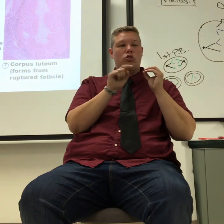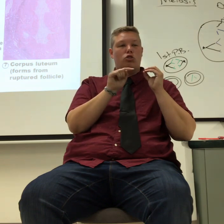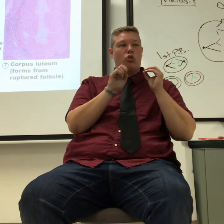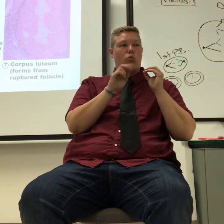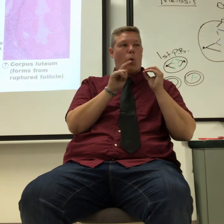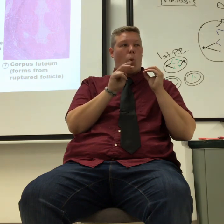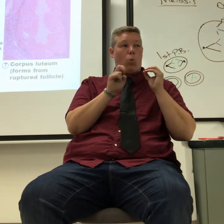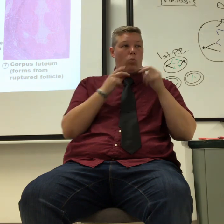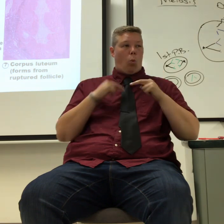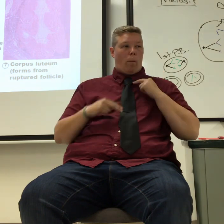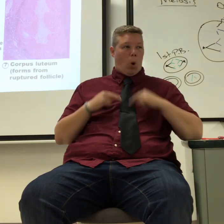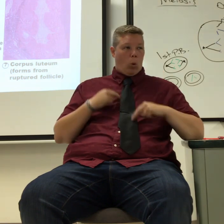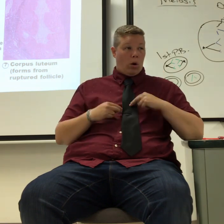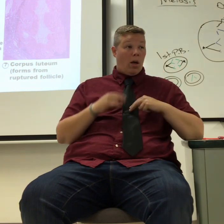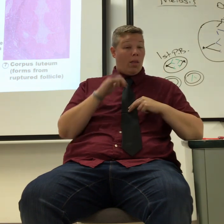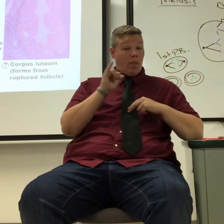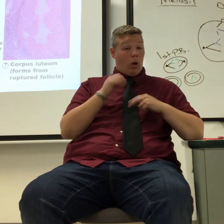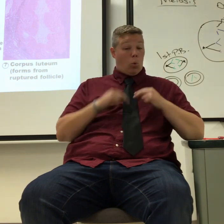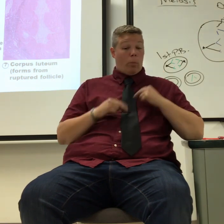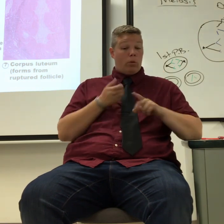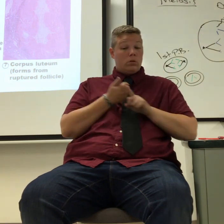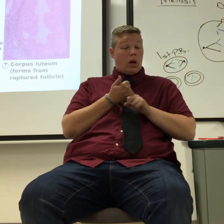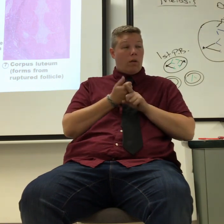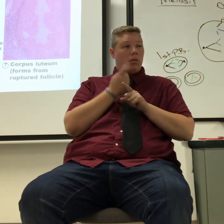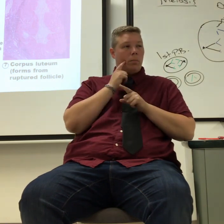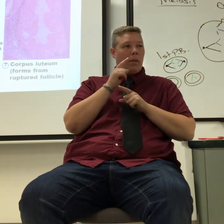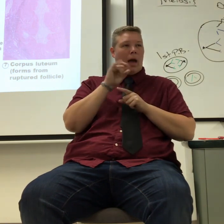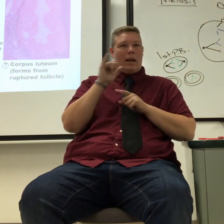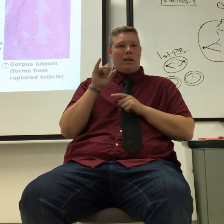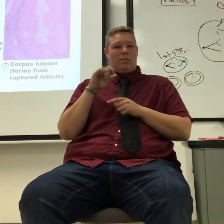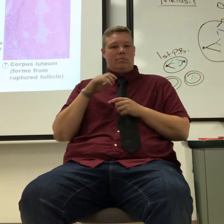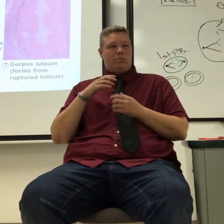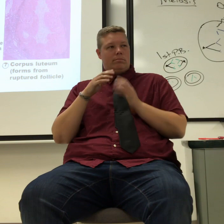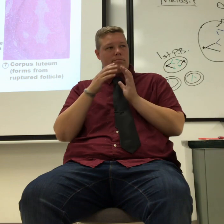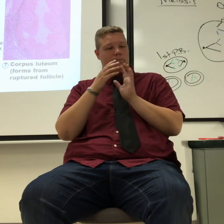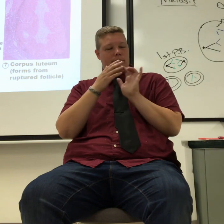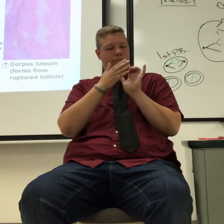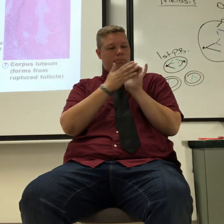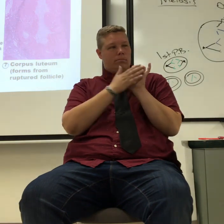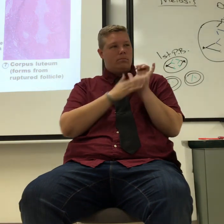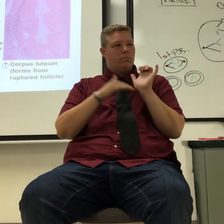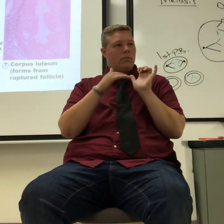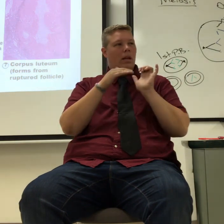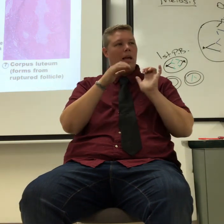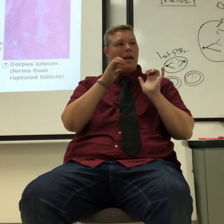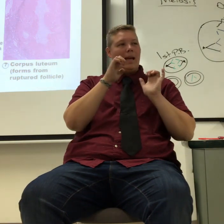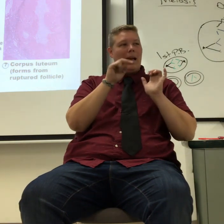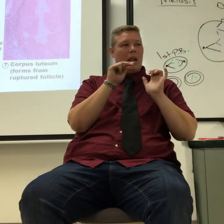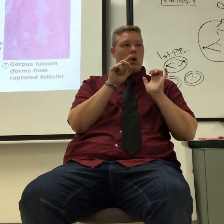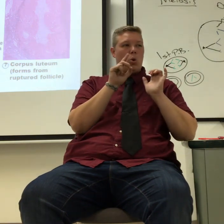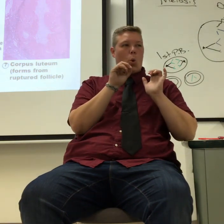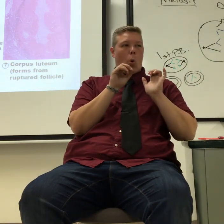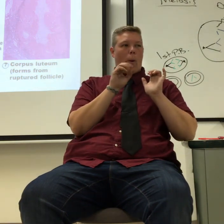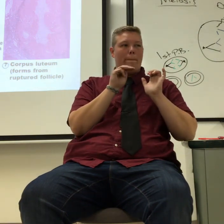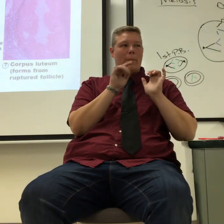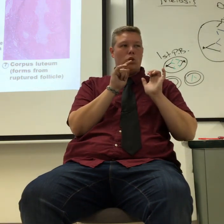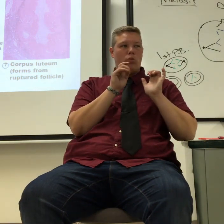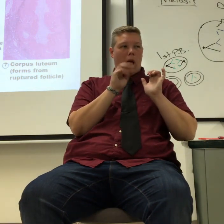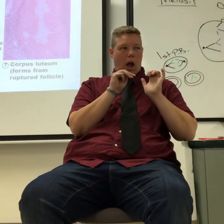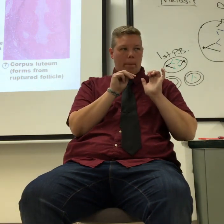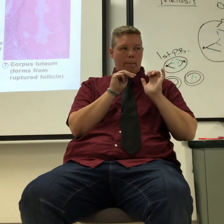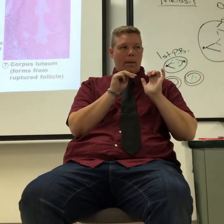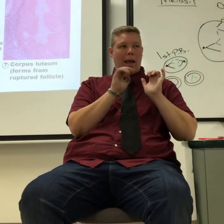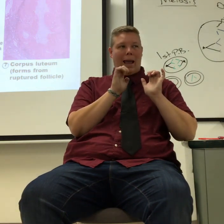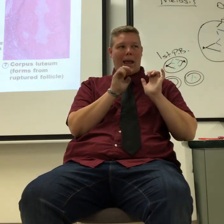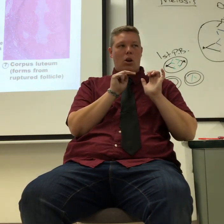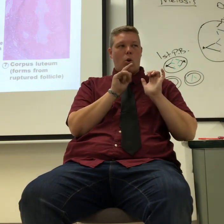That is the hormone that is getting the endometrium ready for pregnancy, okay, for this that will implant about a week after